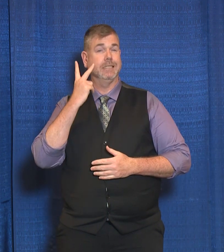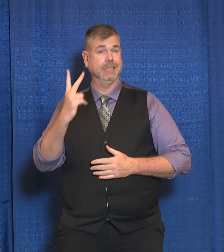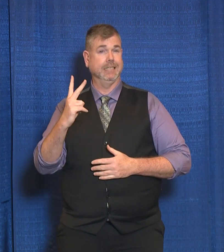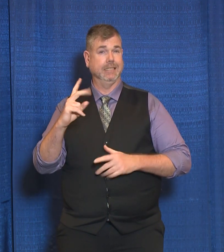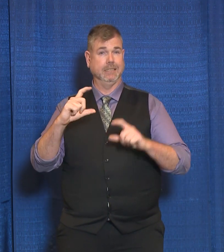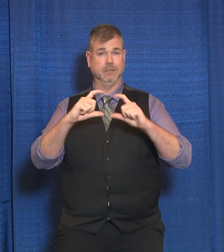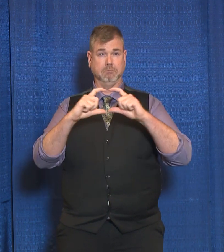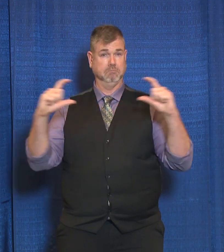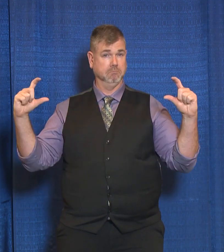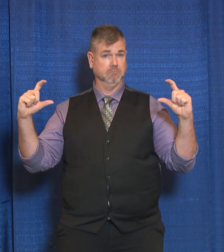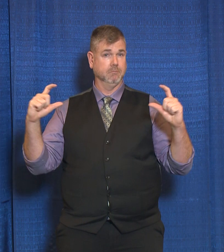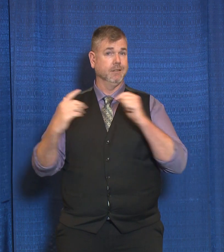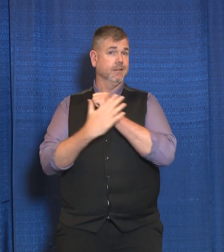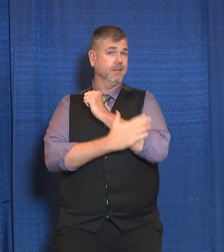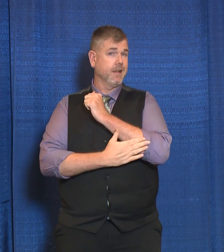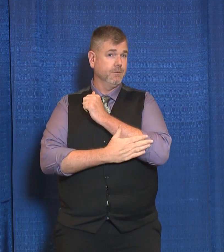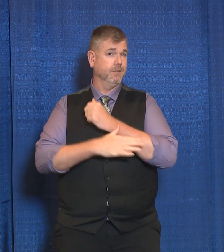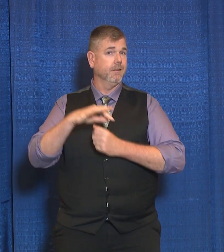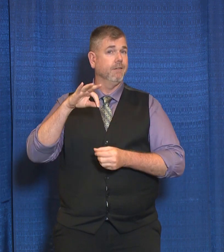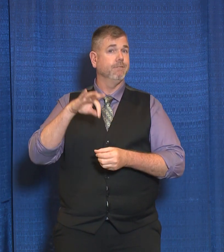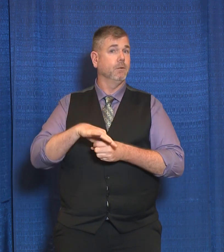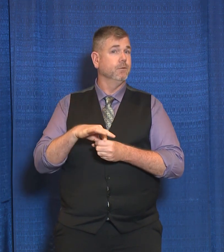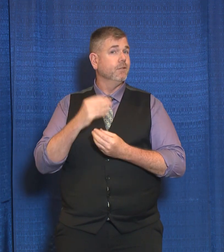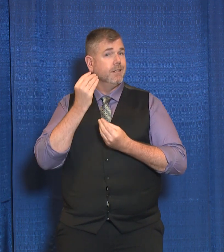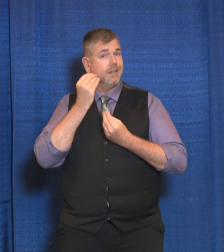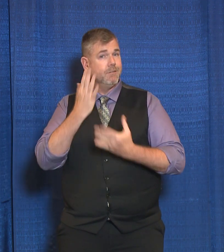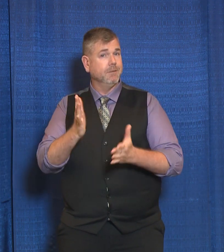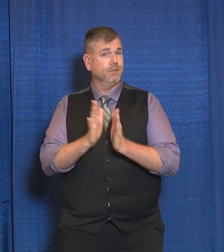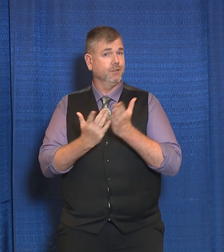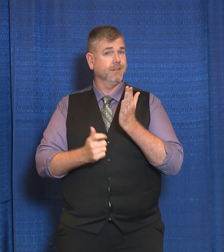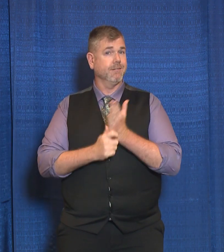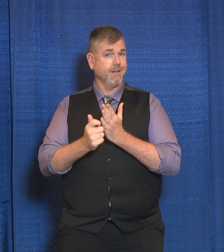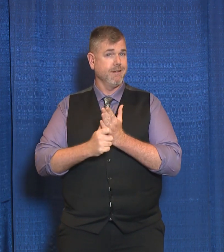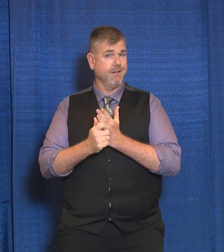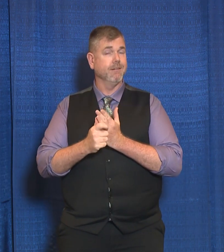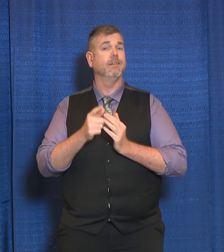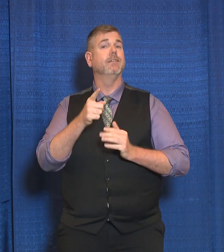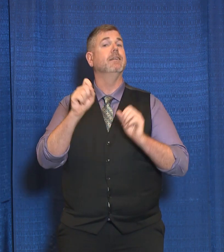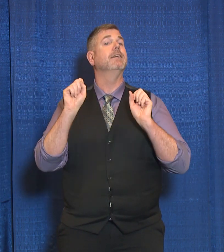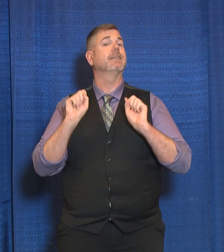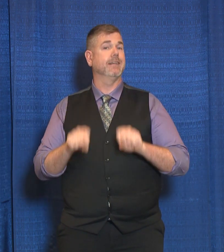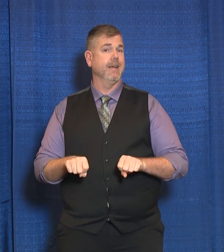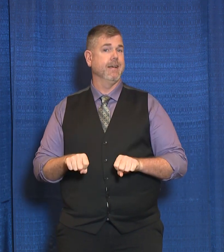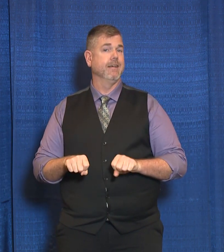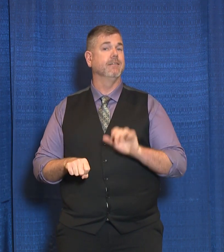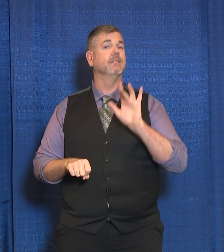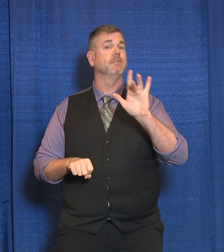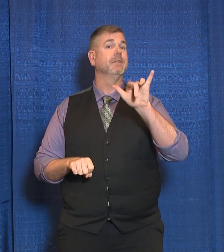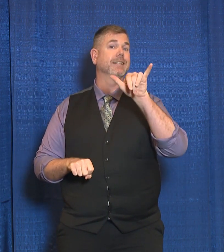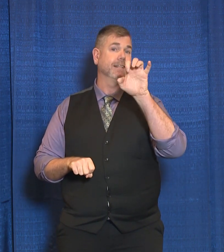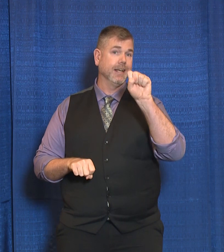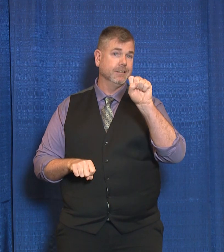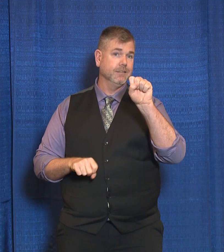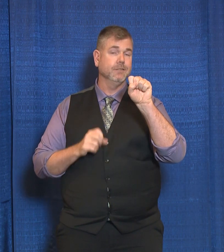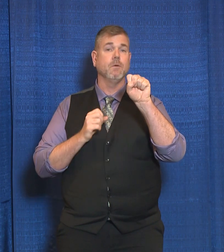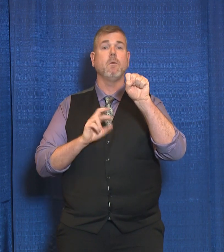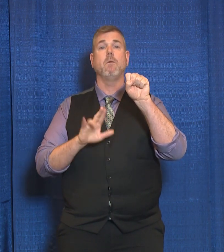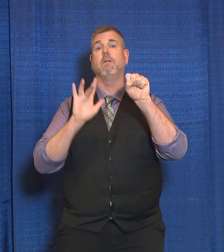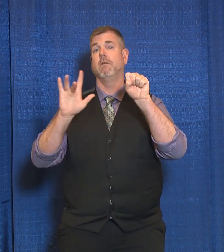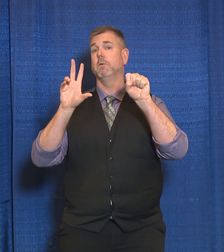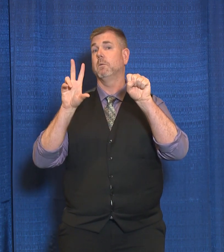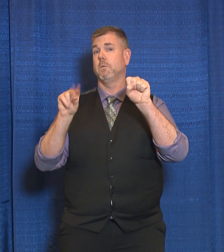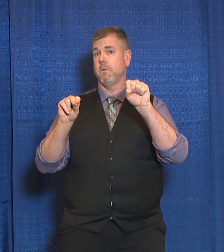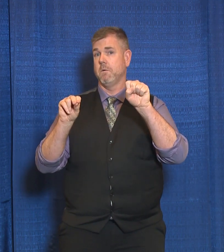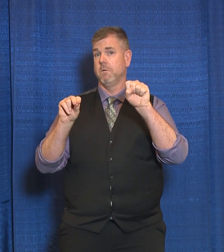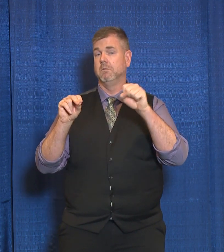Under County Voter Information Guide, select Yes or No to whether you would like to receive the County Voter Information